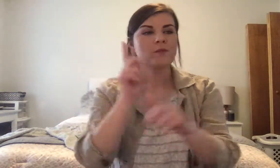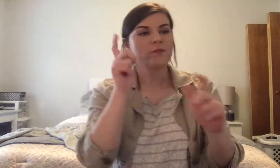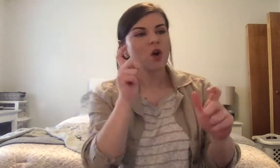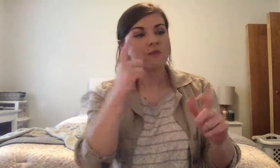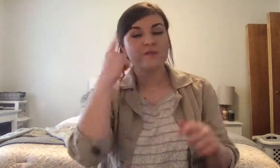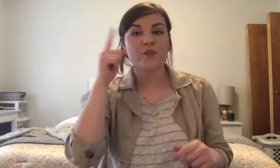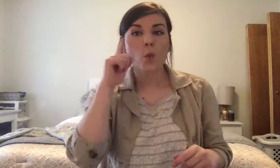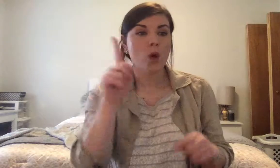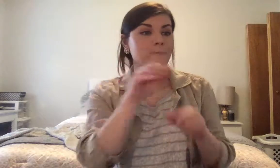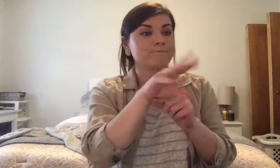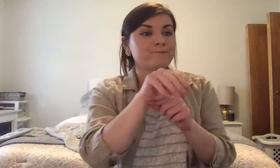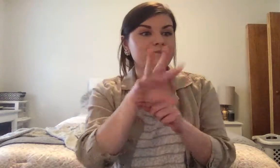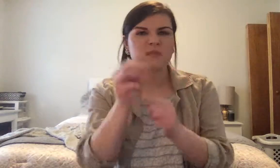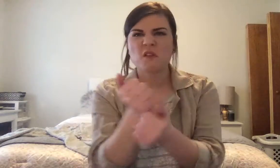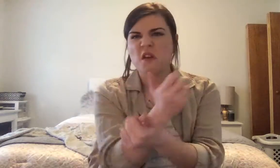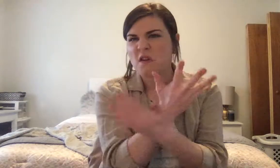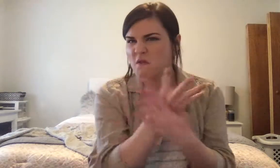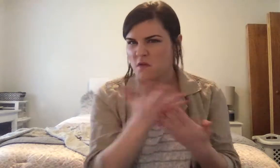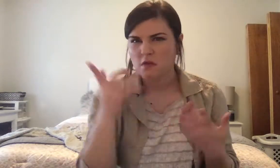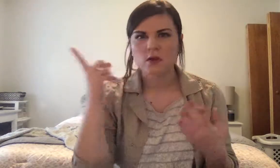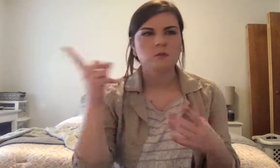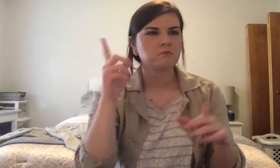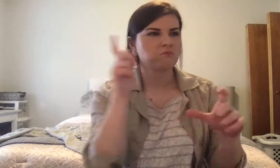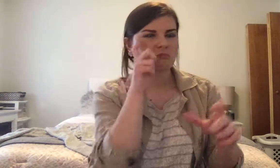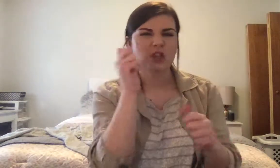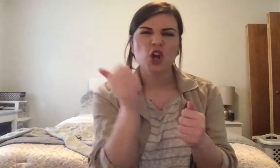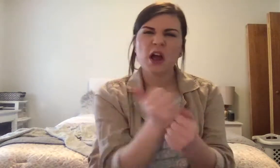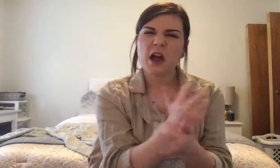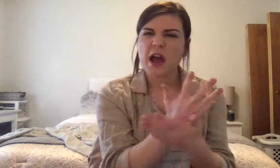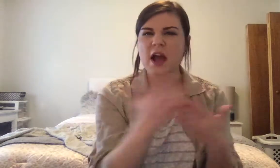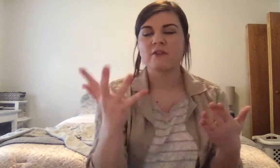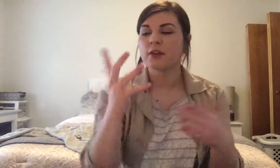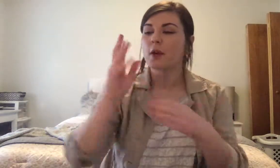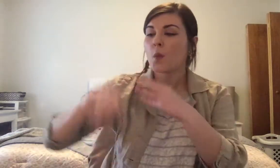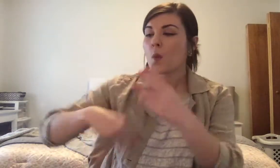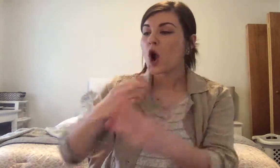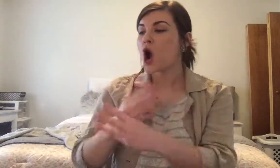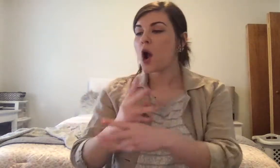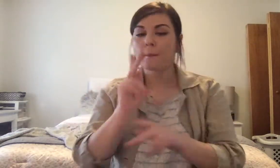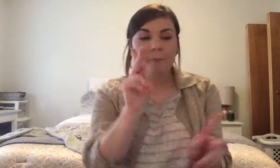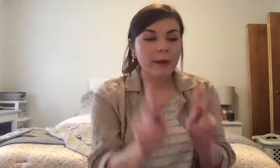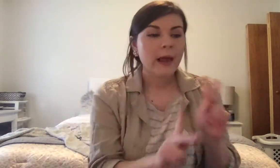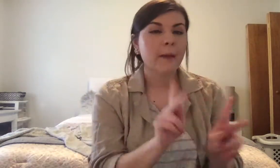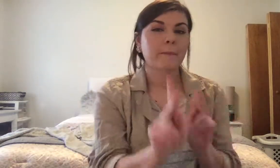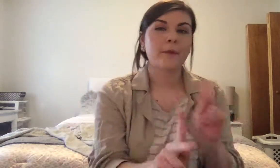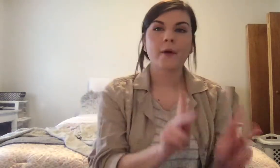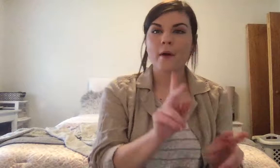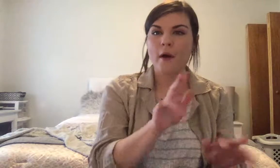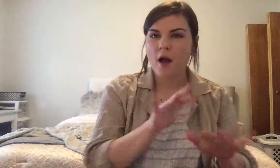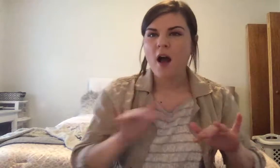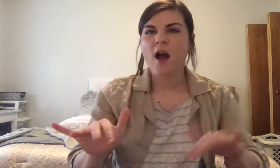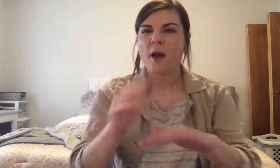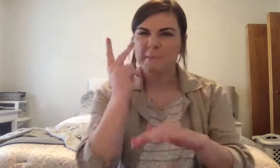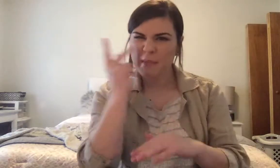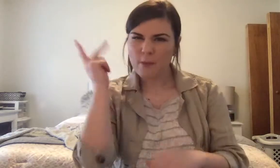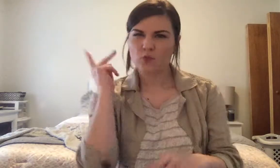documentary form. He just documented the world around him, the people that he came in contact with, and aside